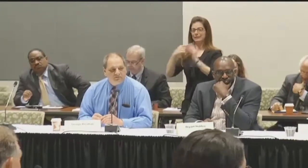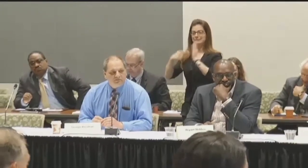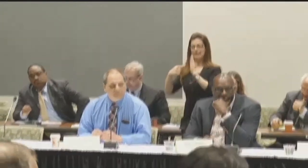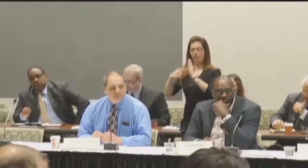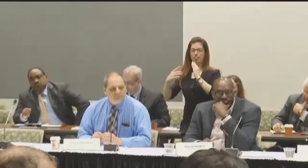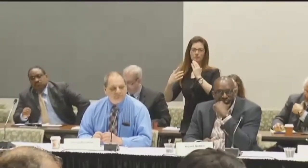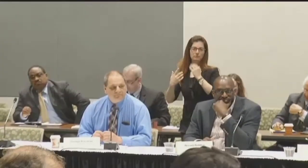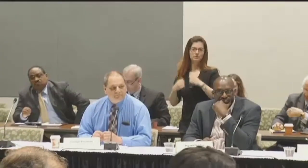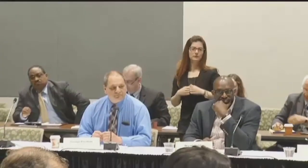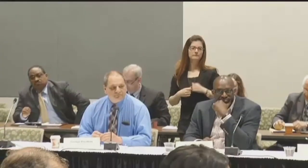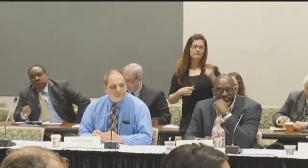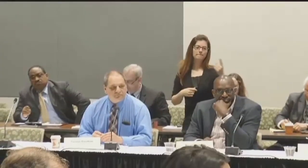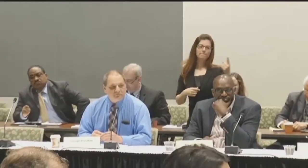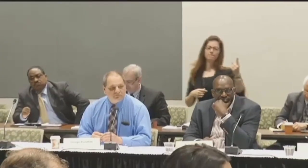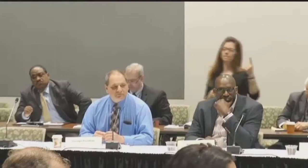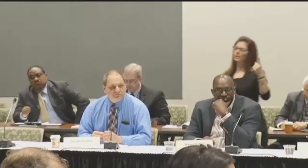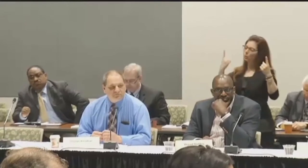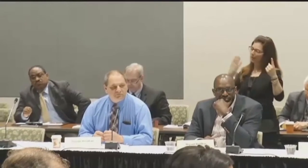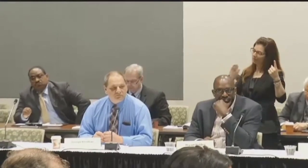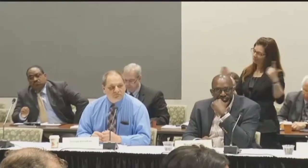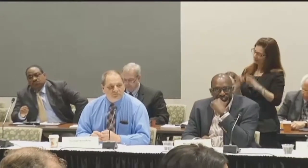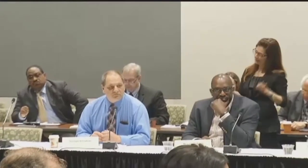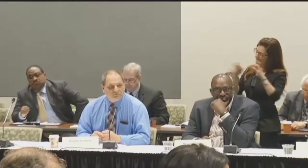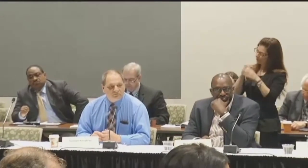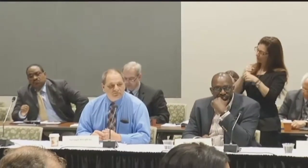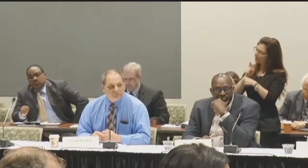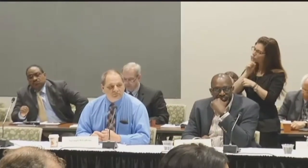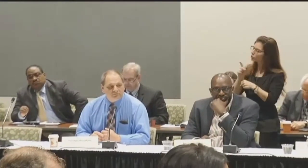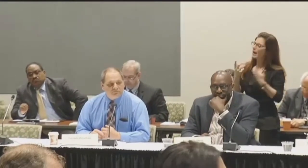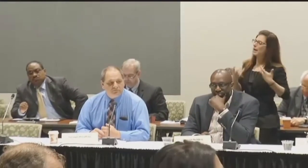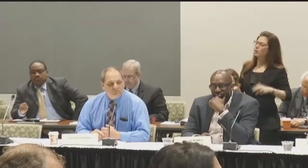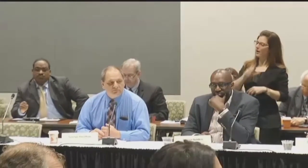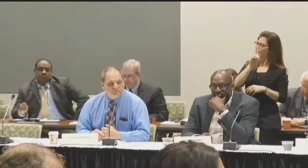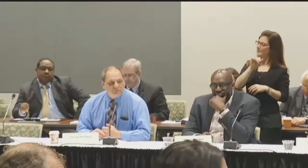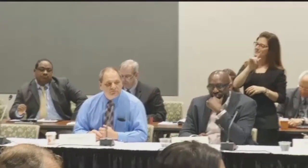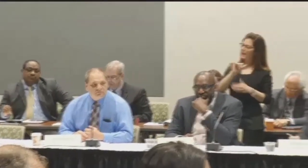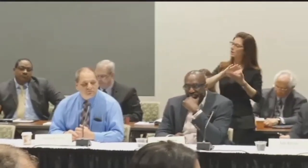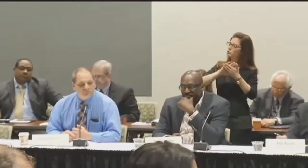thing I want to be sure of is that the data isn't getting biased